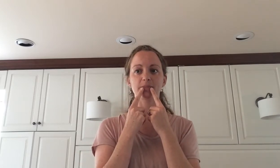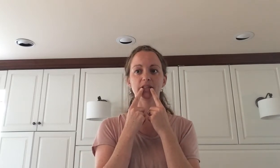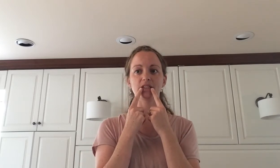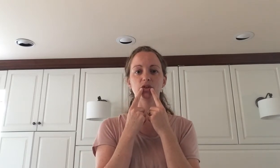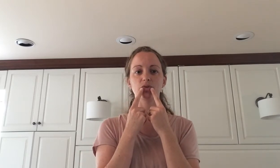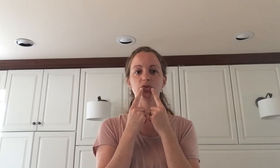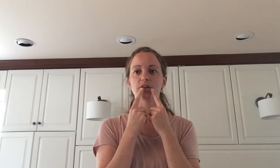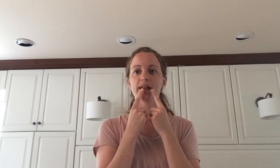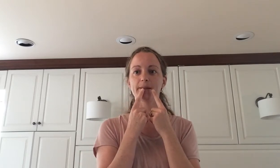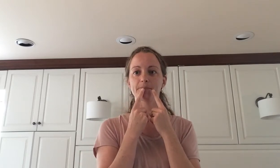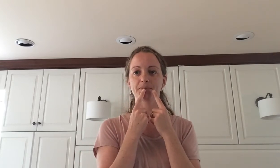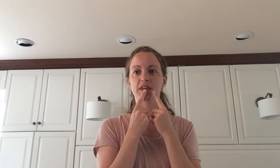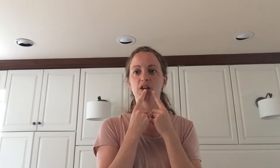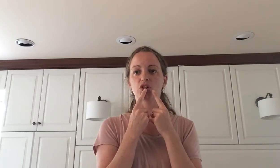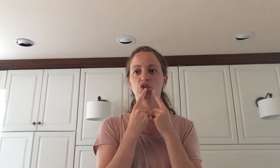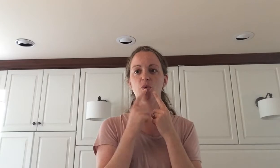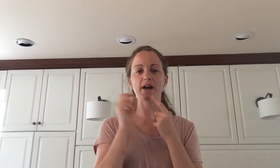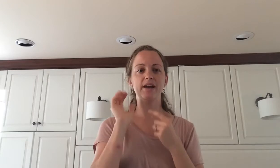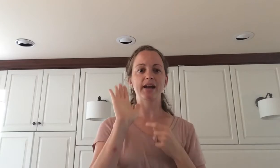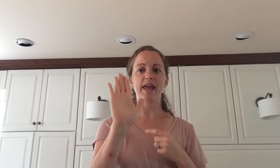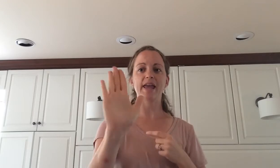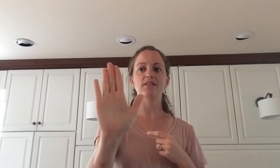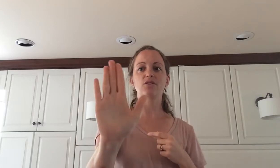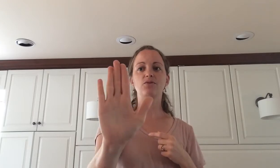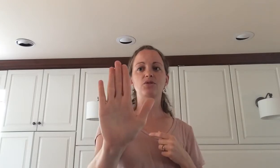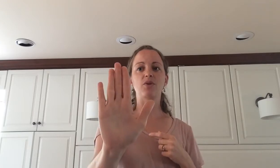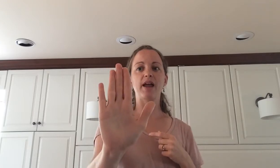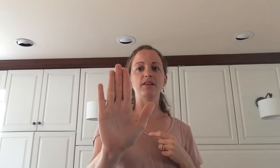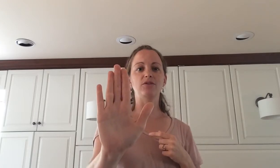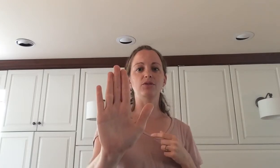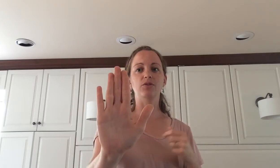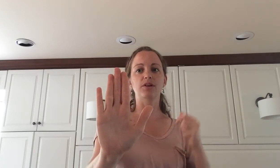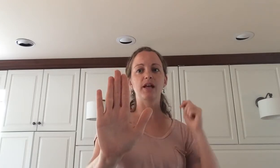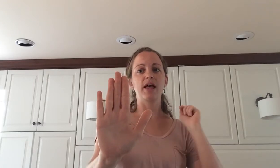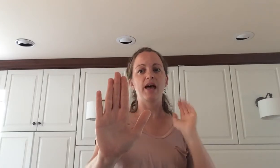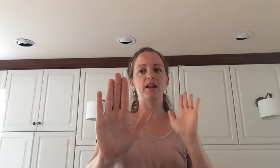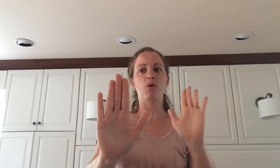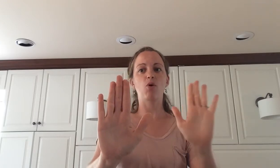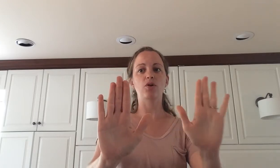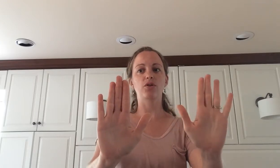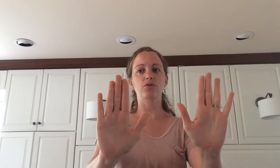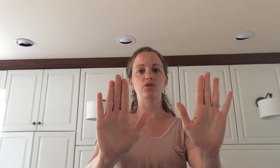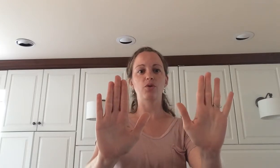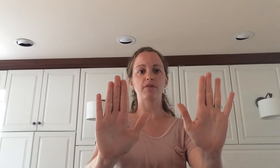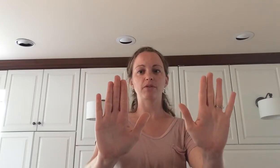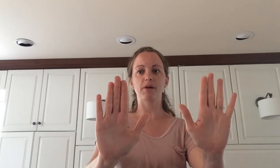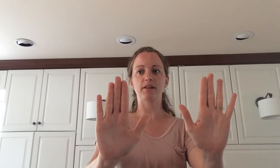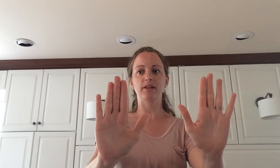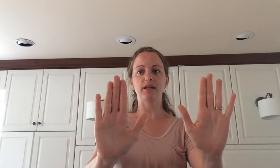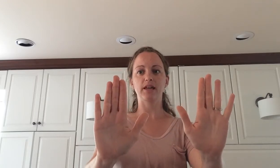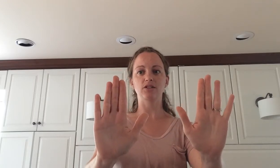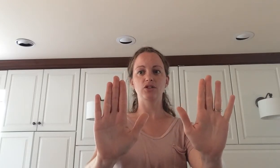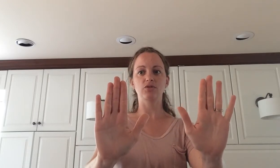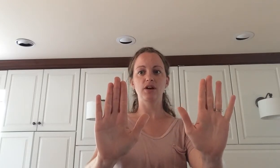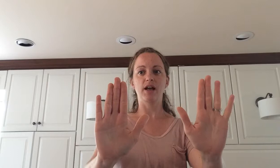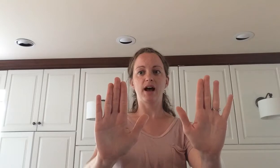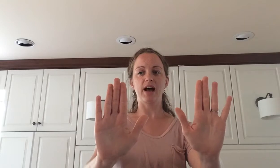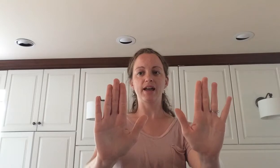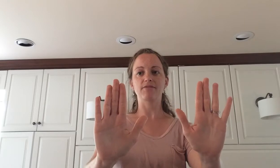misuse your name. Do I not hate those who hate you, Lord, and abhor those who are in rebellion against you? I have